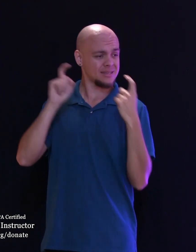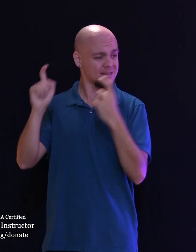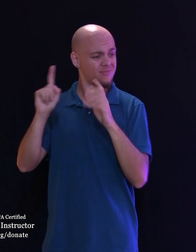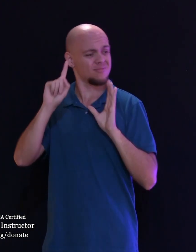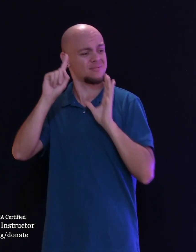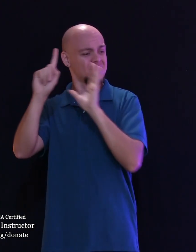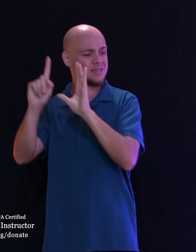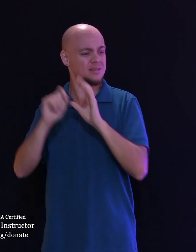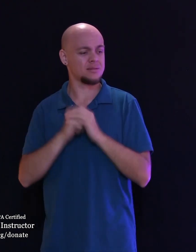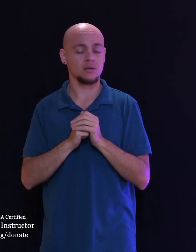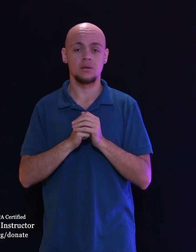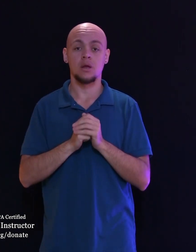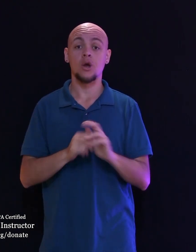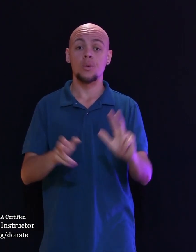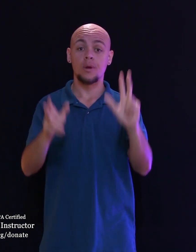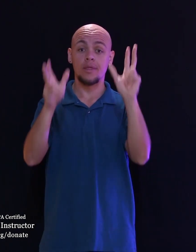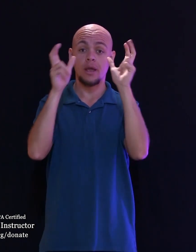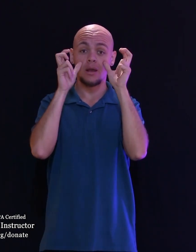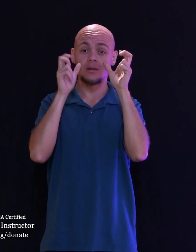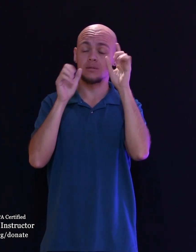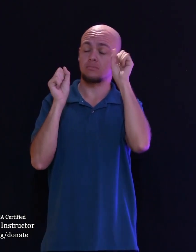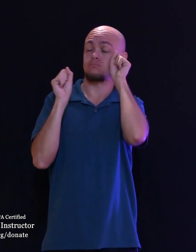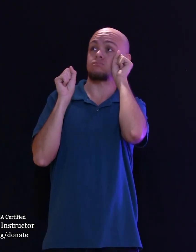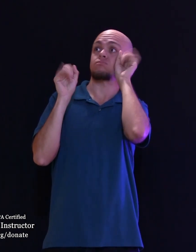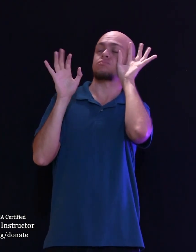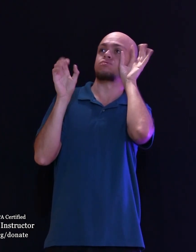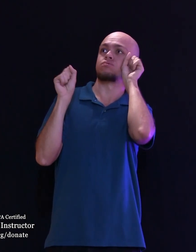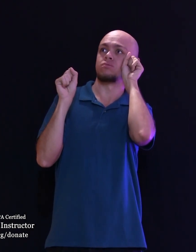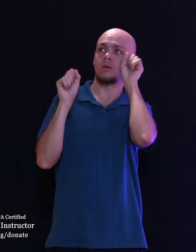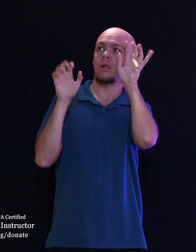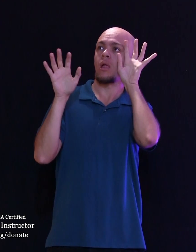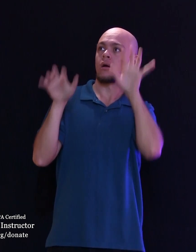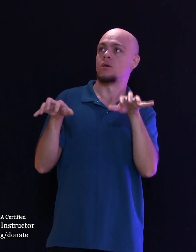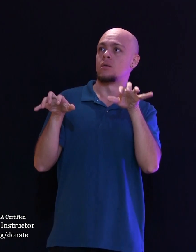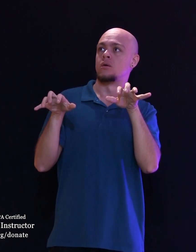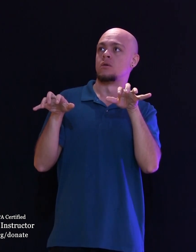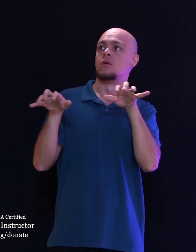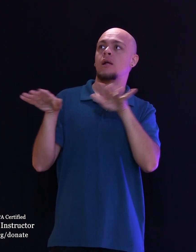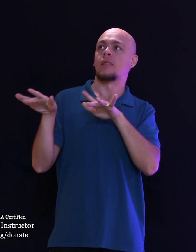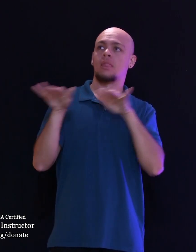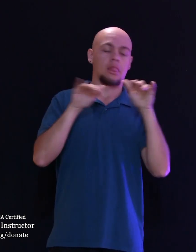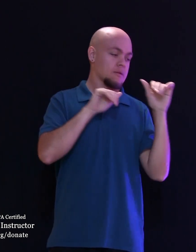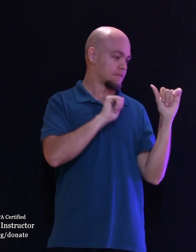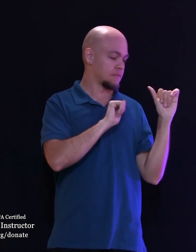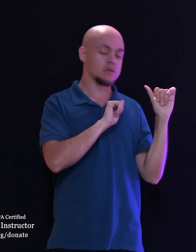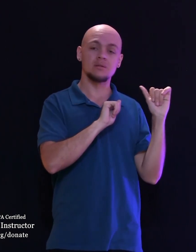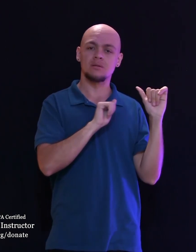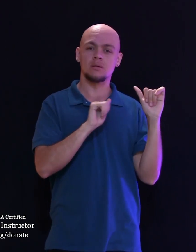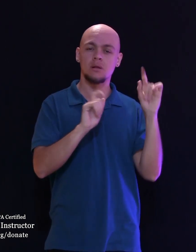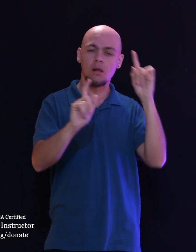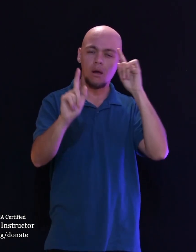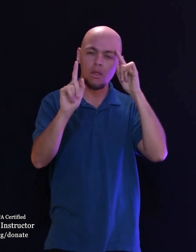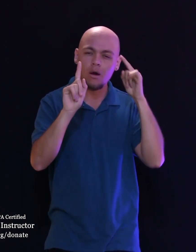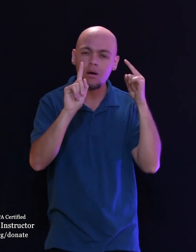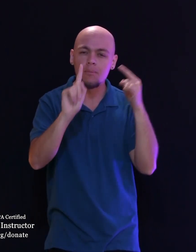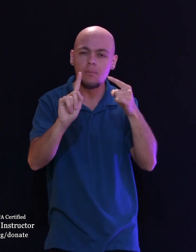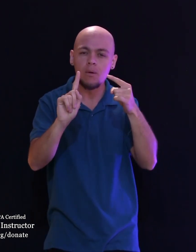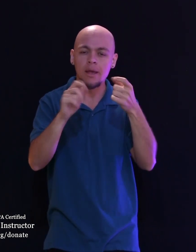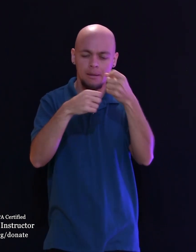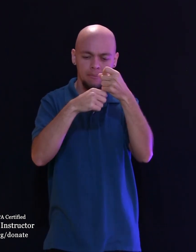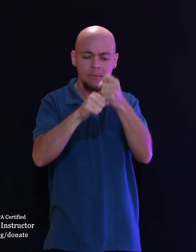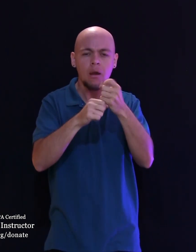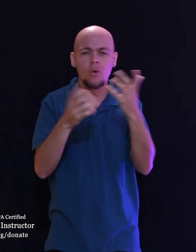God's. When they heard it, they marveled, and they left him and went away. What was the point that Jesus was